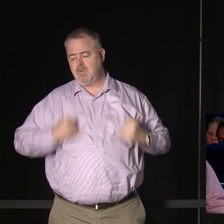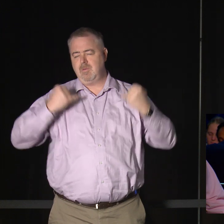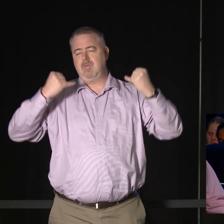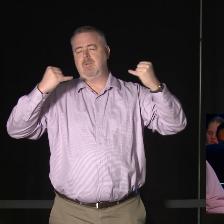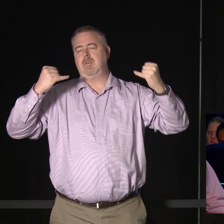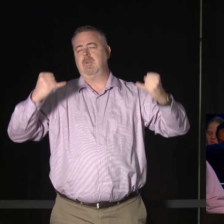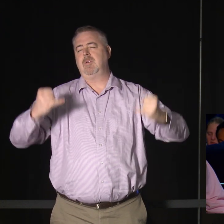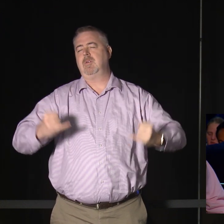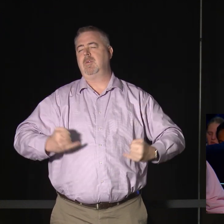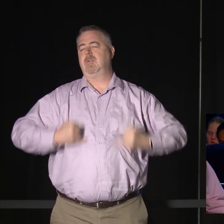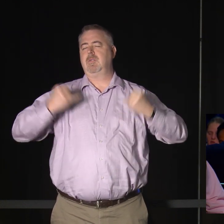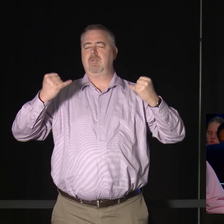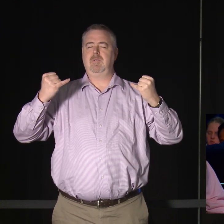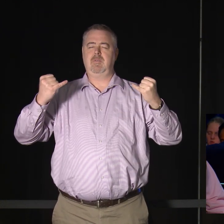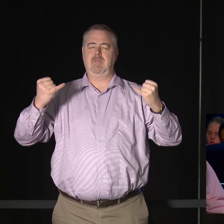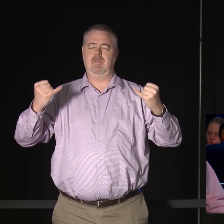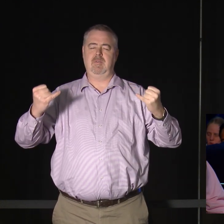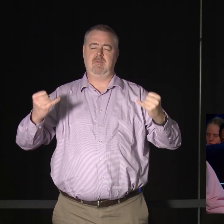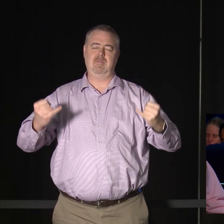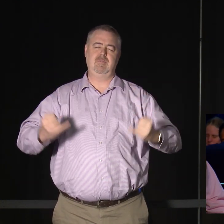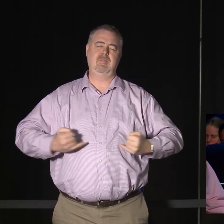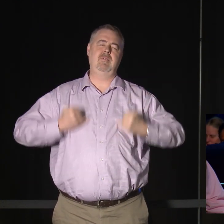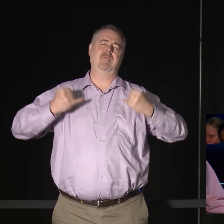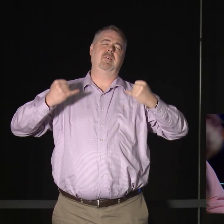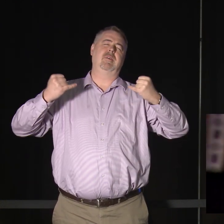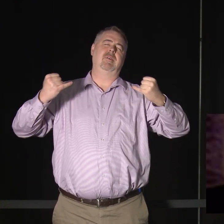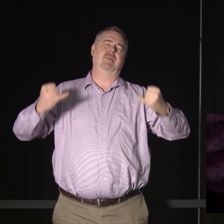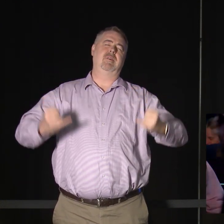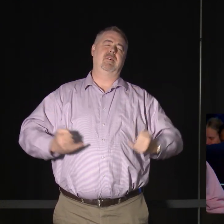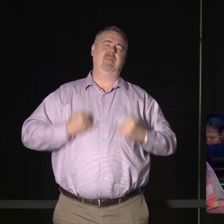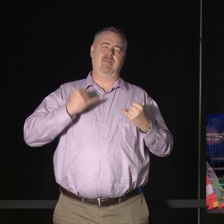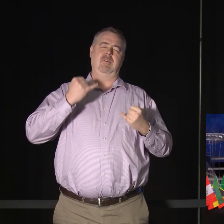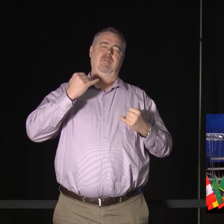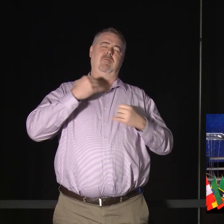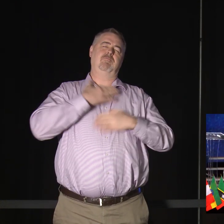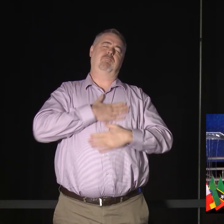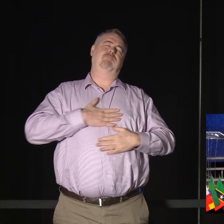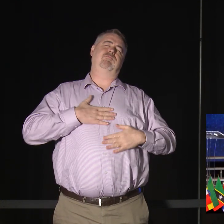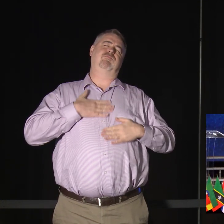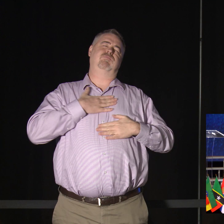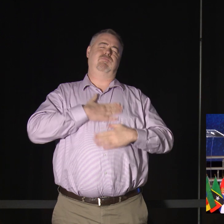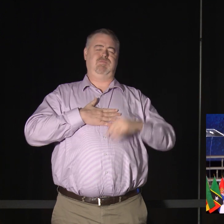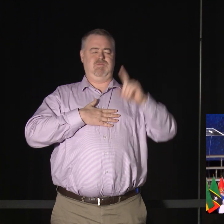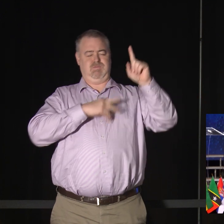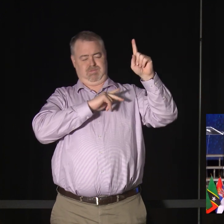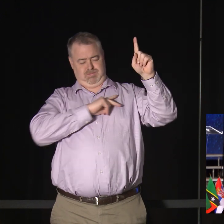rejoice. Take joy, my King,